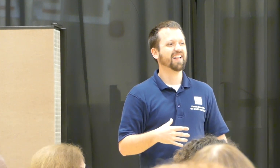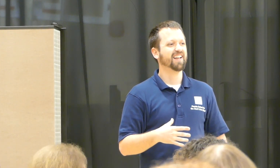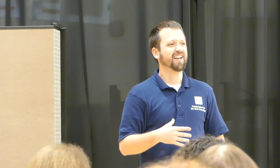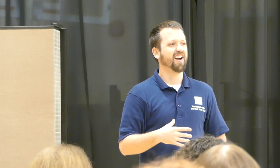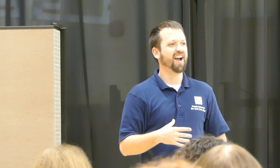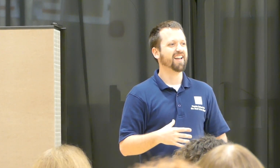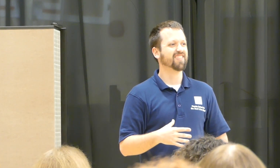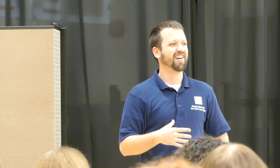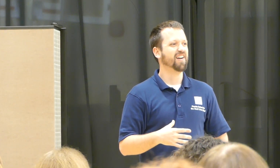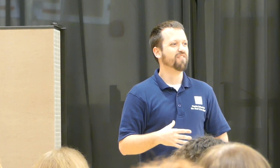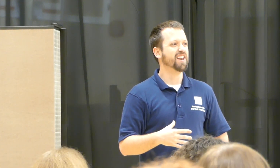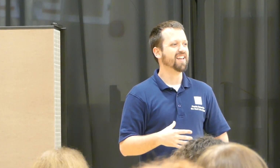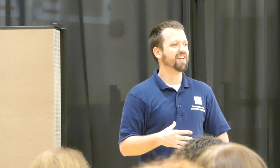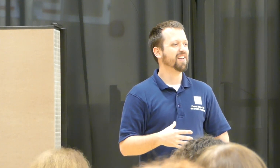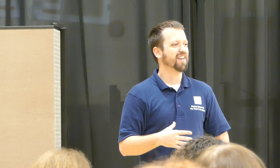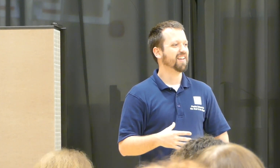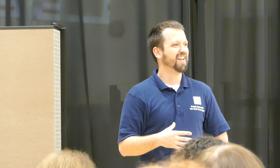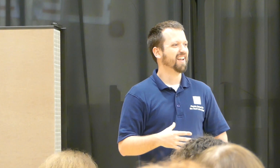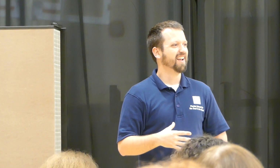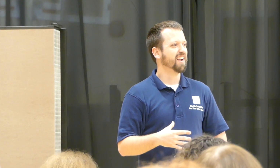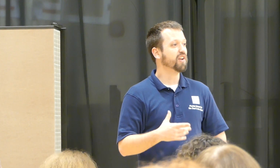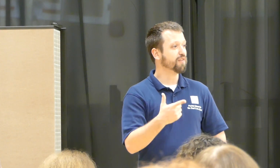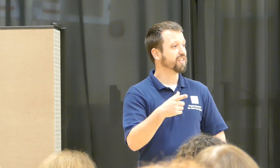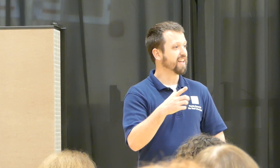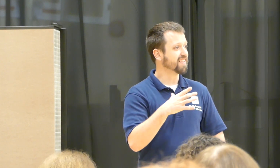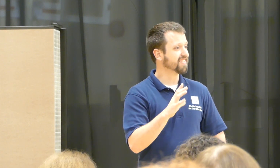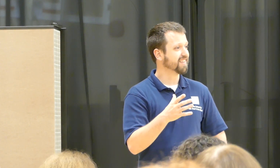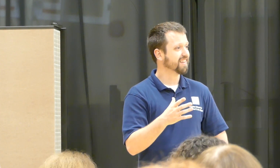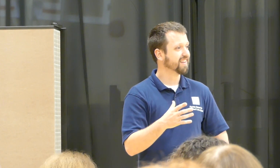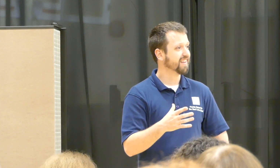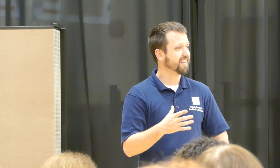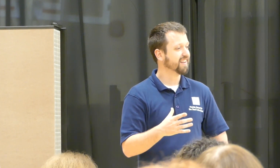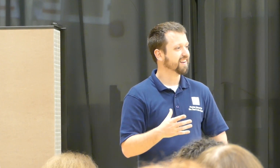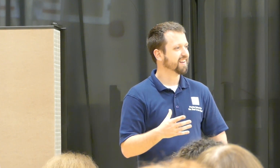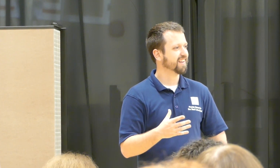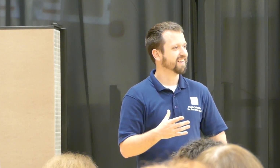Yeah. All right, so, Vanette, are you here for the class? No, I'm trying to.